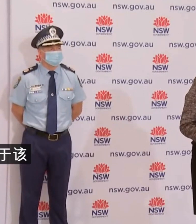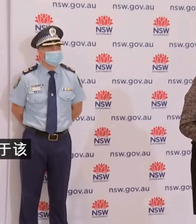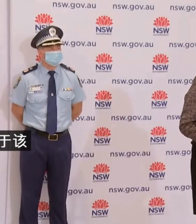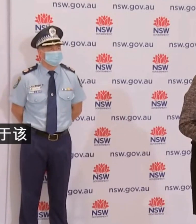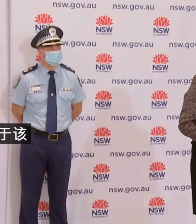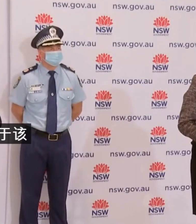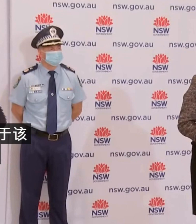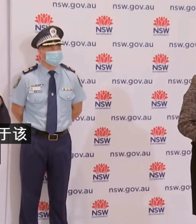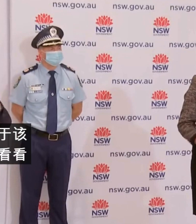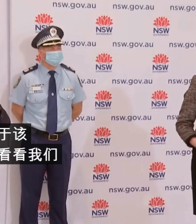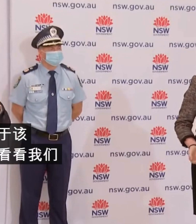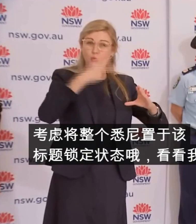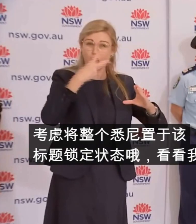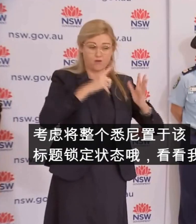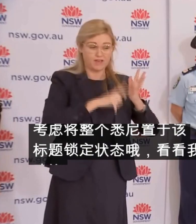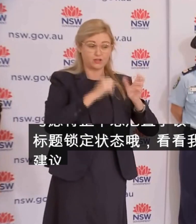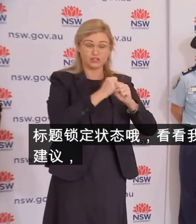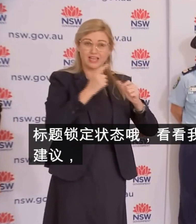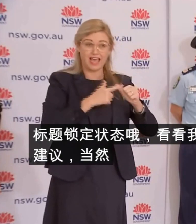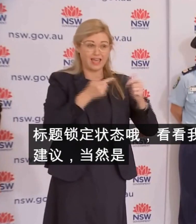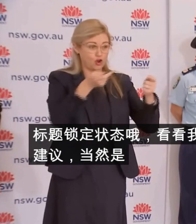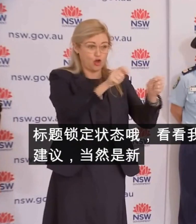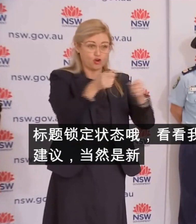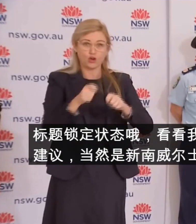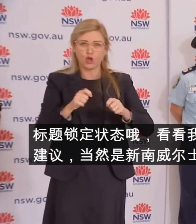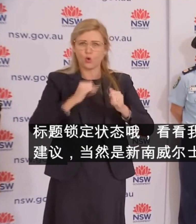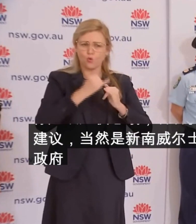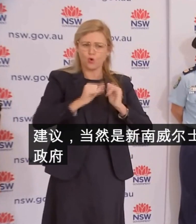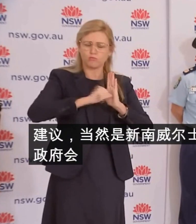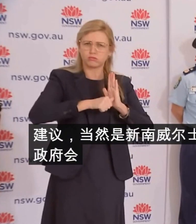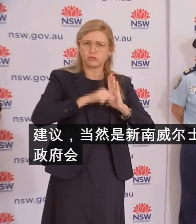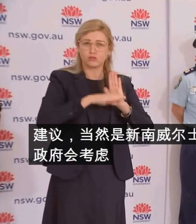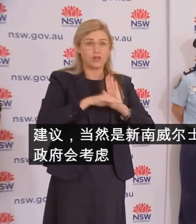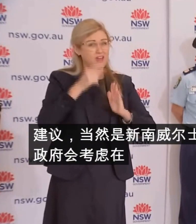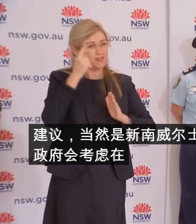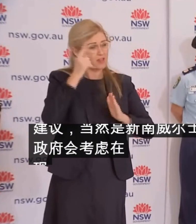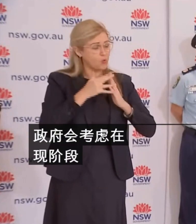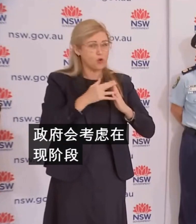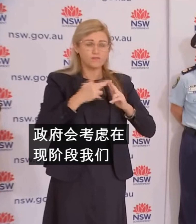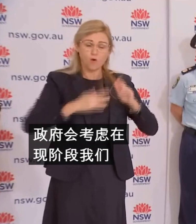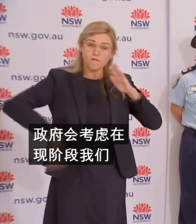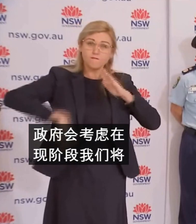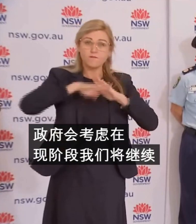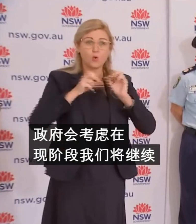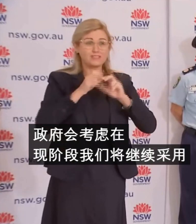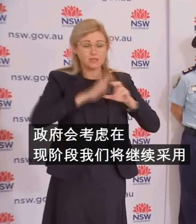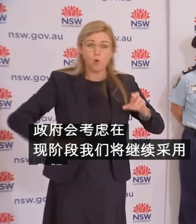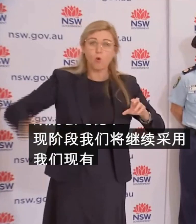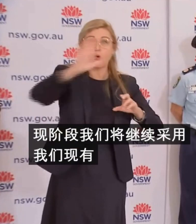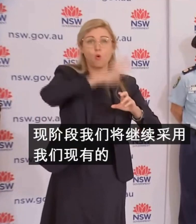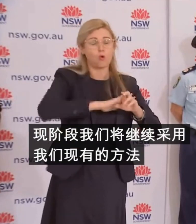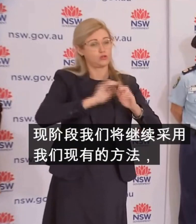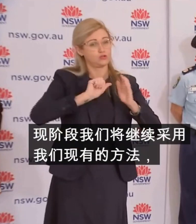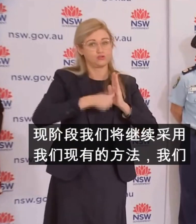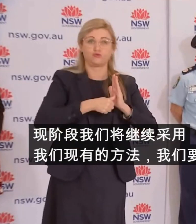Sydney into that tighter lockdown? Oh, look, if we get advice to that, of course, New South Wales Government will consider that. At this stage, we're continuing with the approach